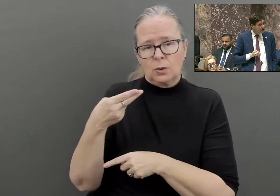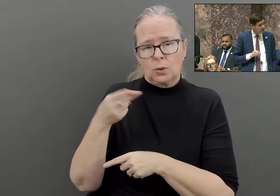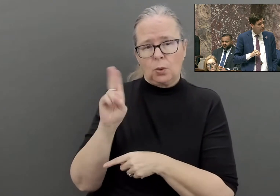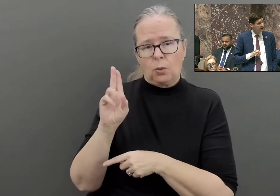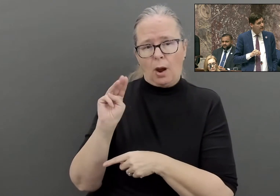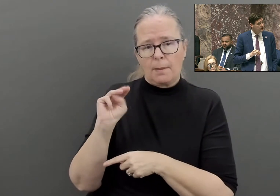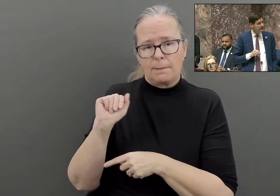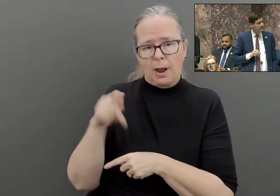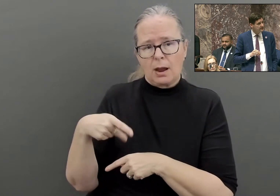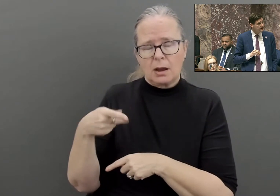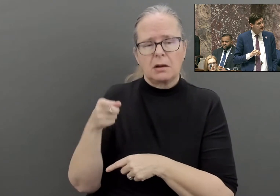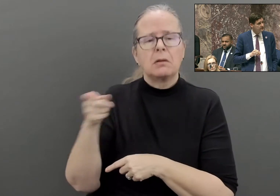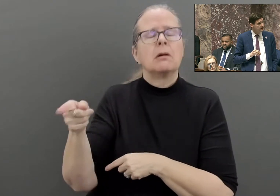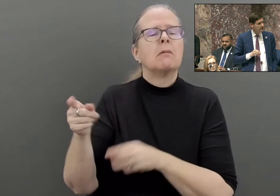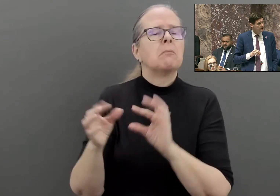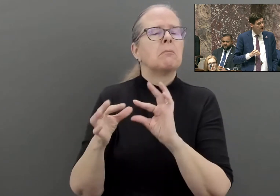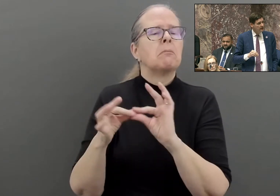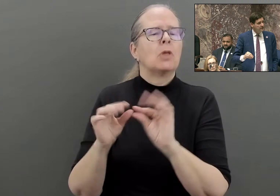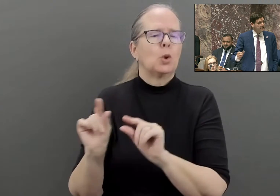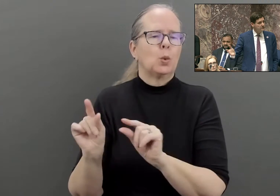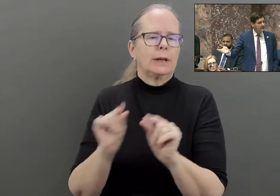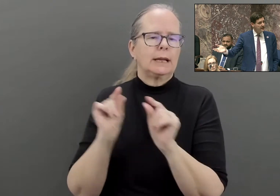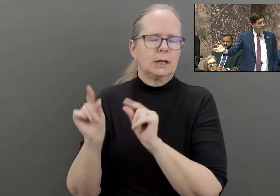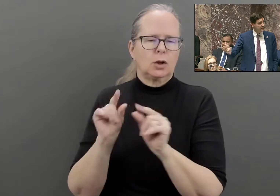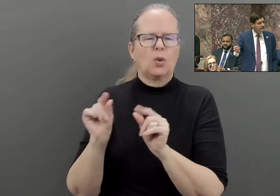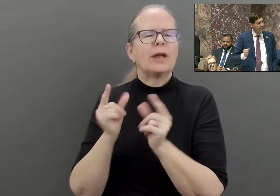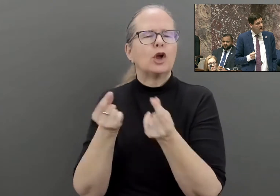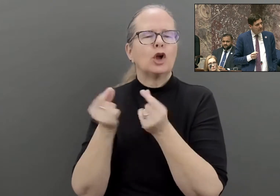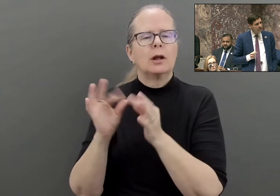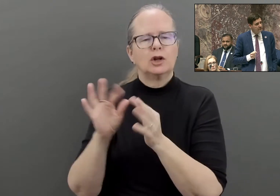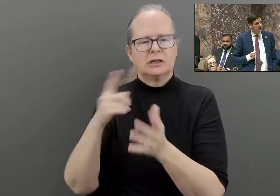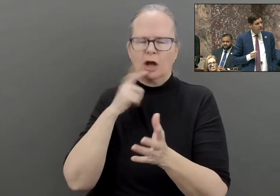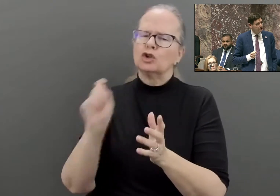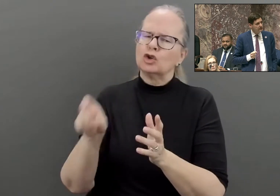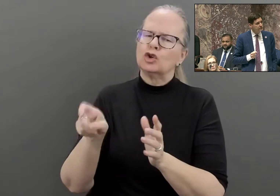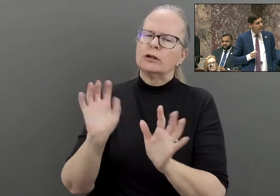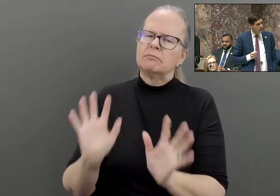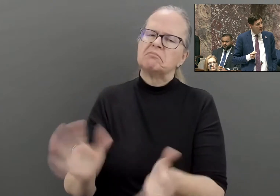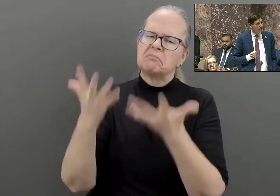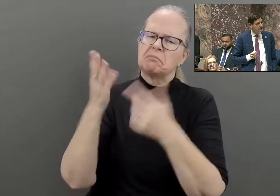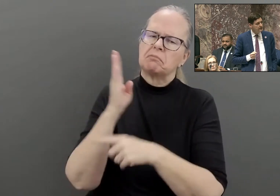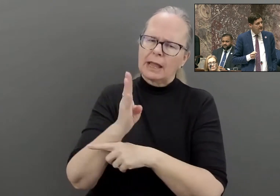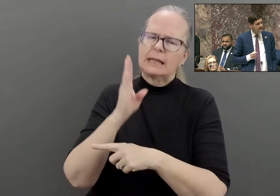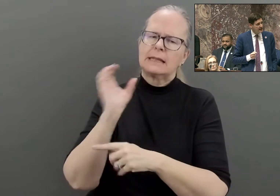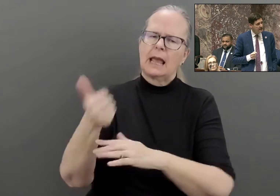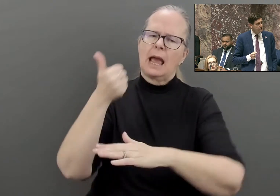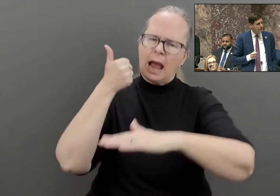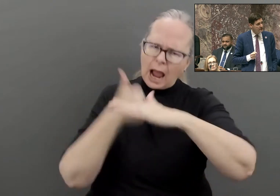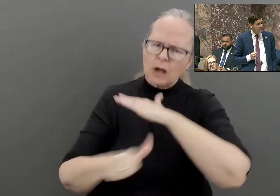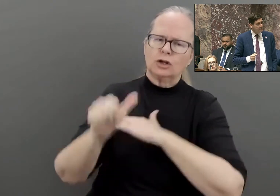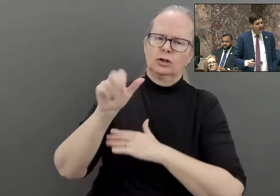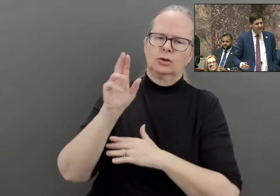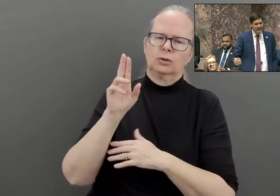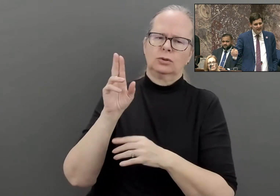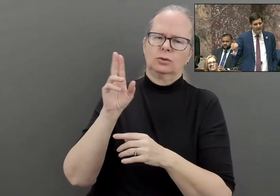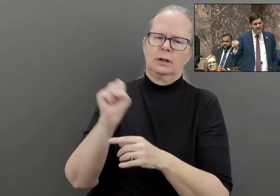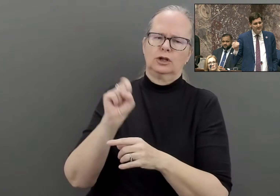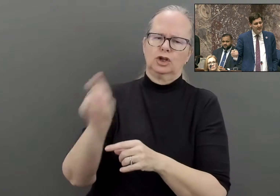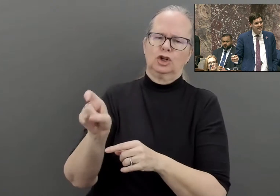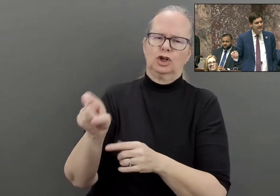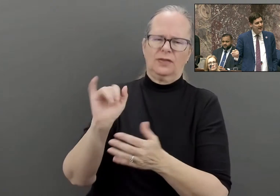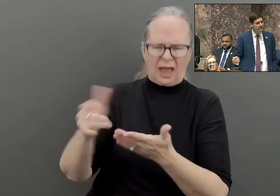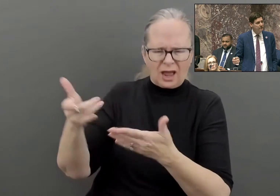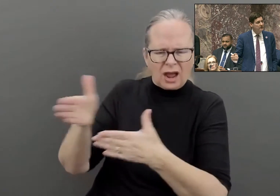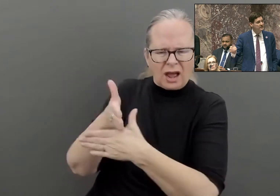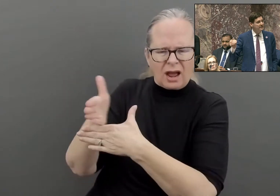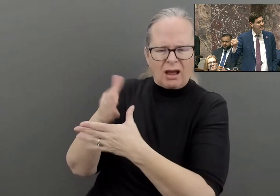a protectorate of the United States. These are the ideas that are coming from the Conservatives to respond to these attacks from the President. They can't even